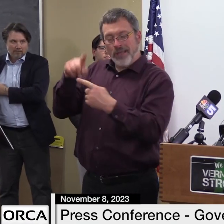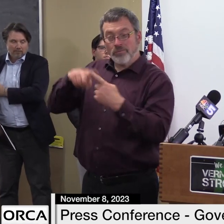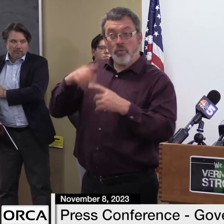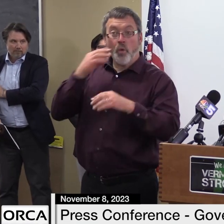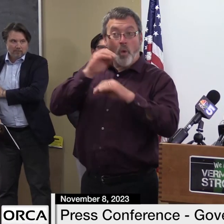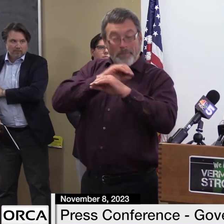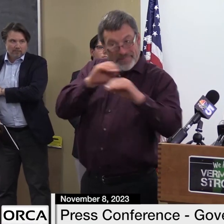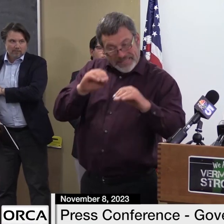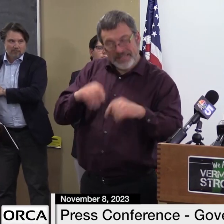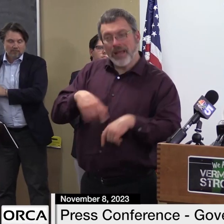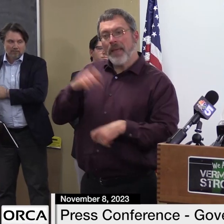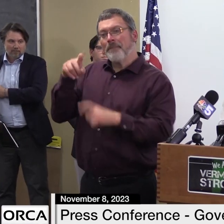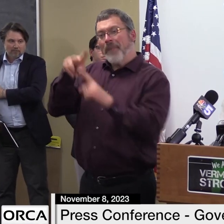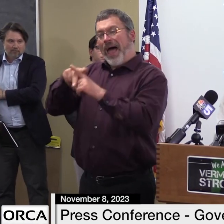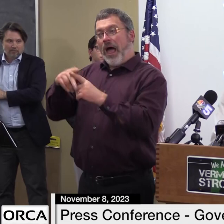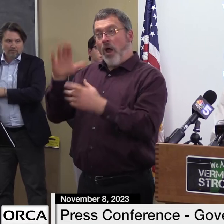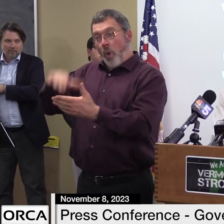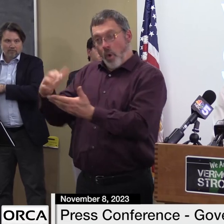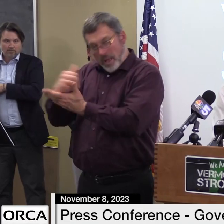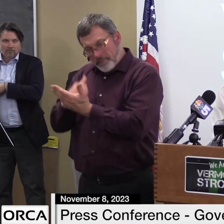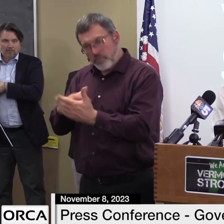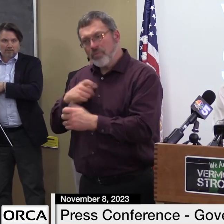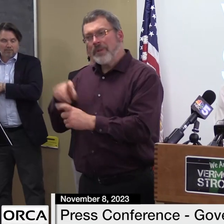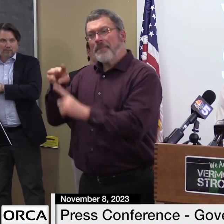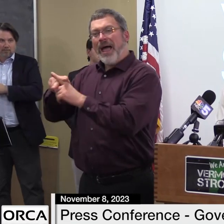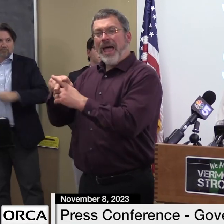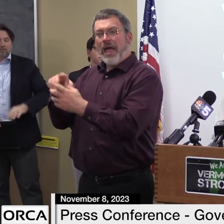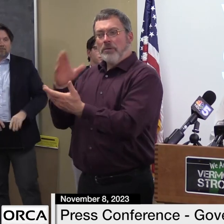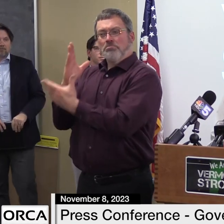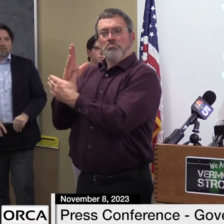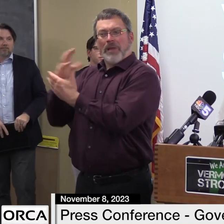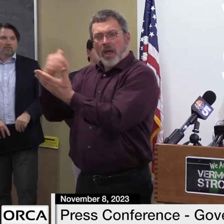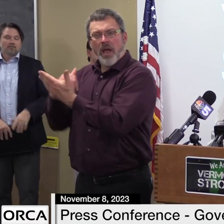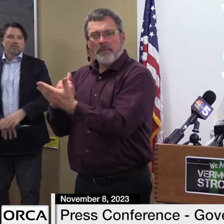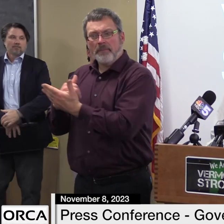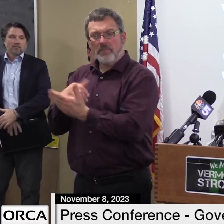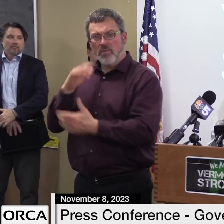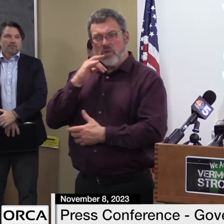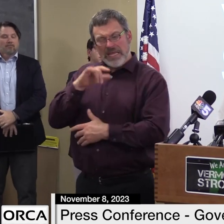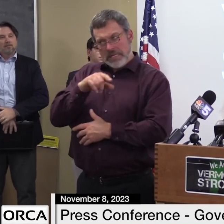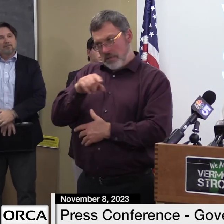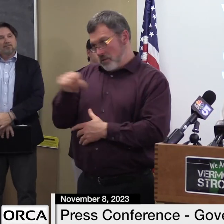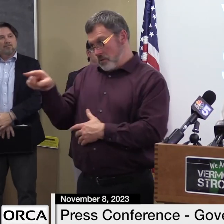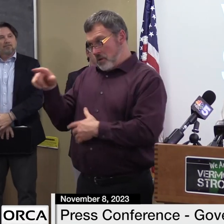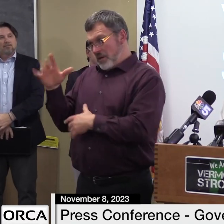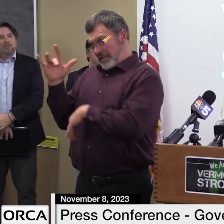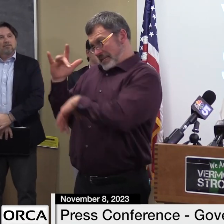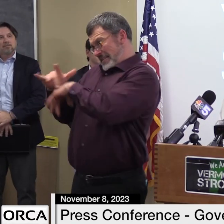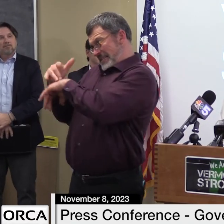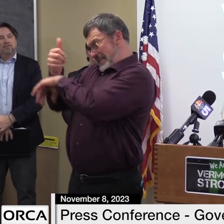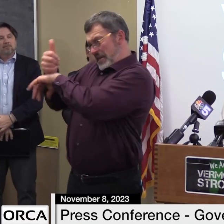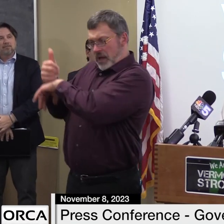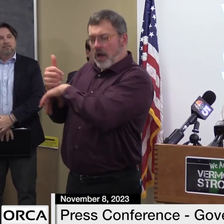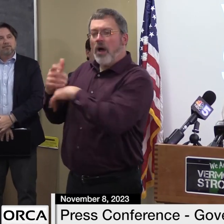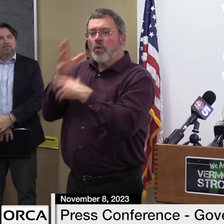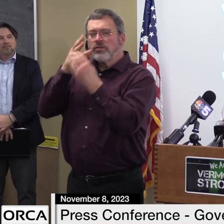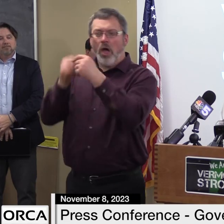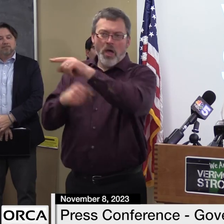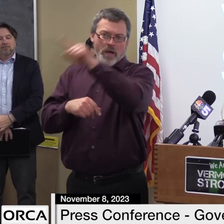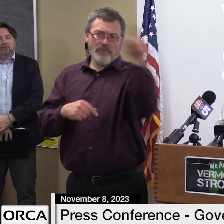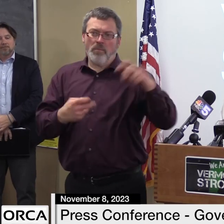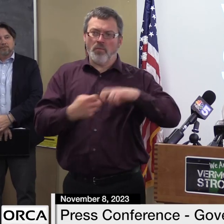We're desperate for more housing, which will solve a lot of the other issues to free up less expensive housing as well.